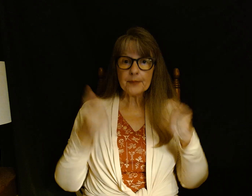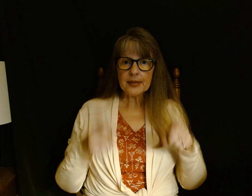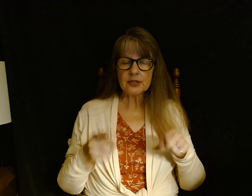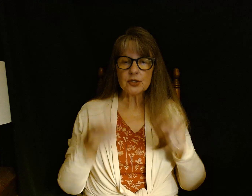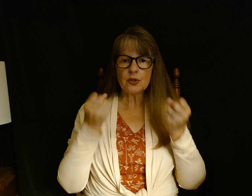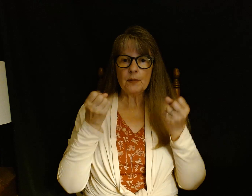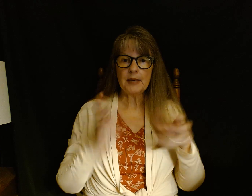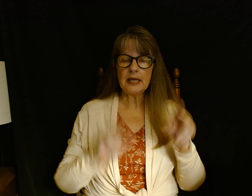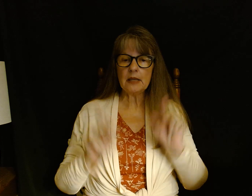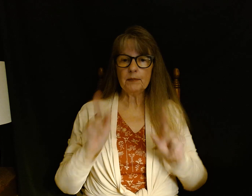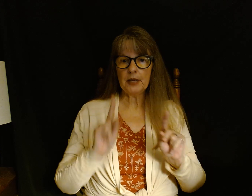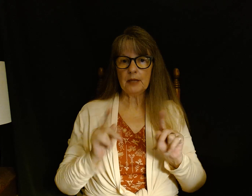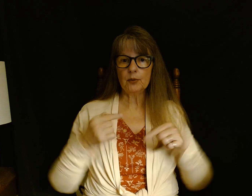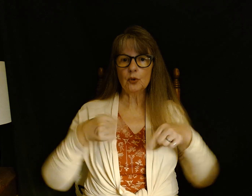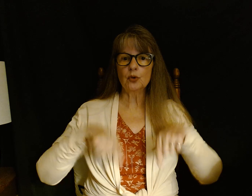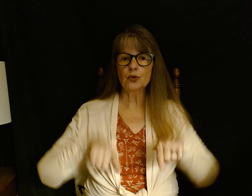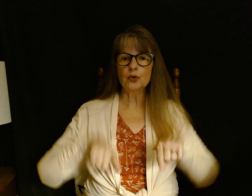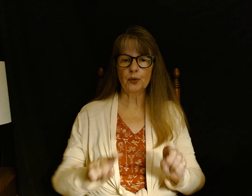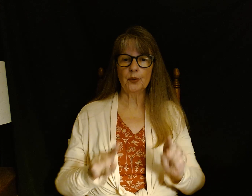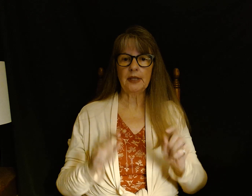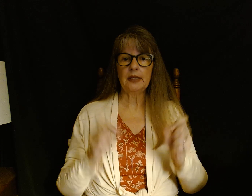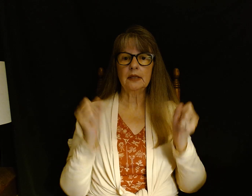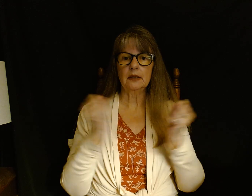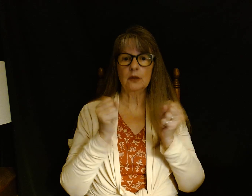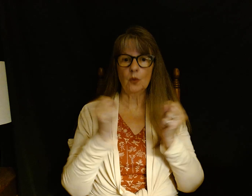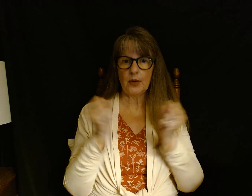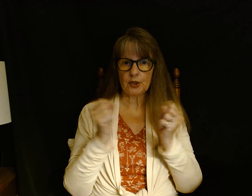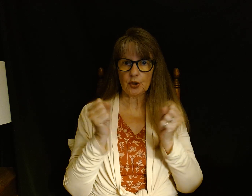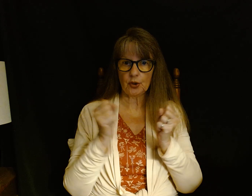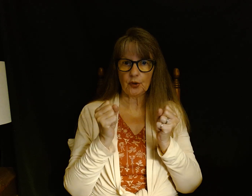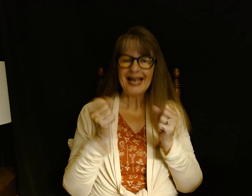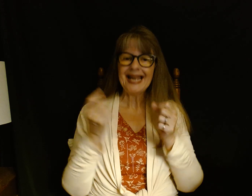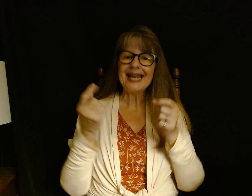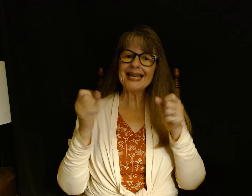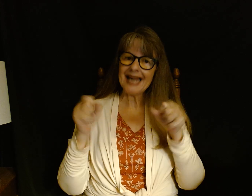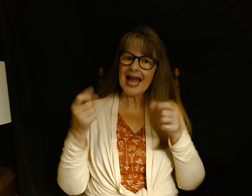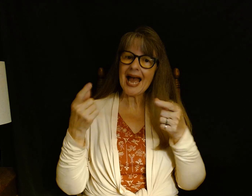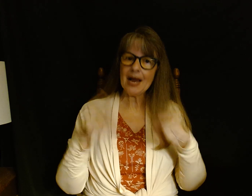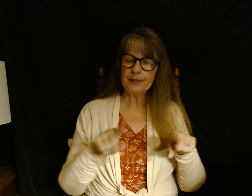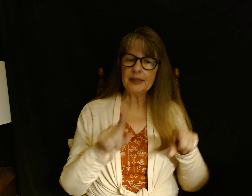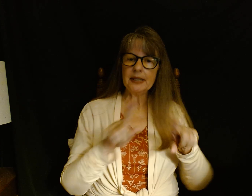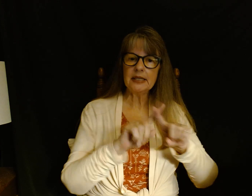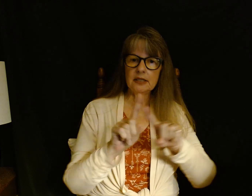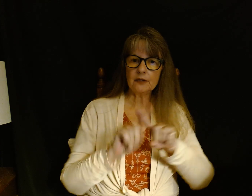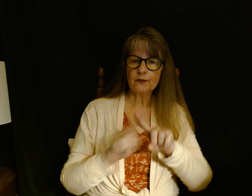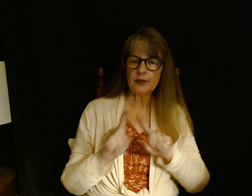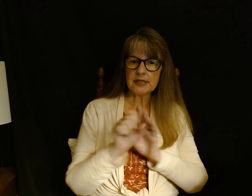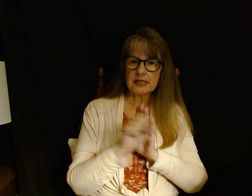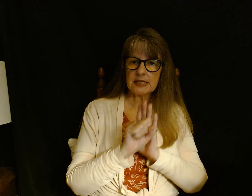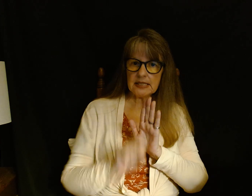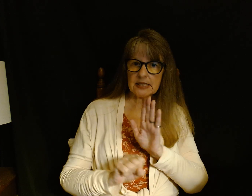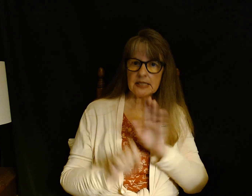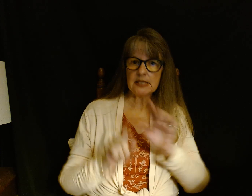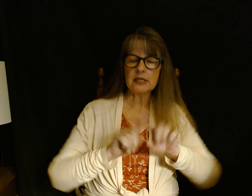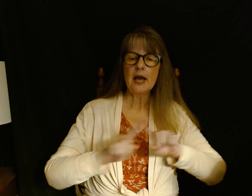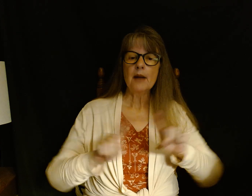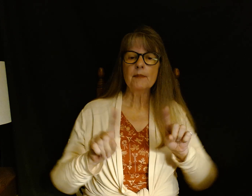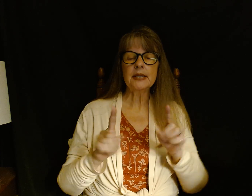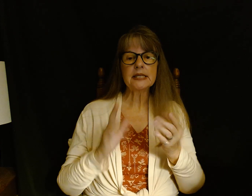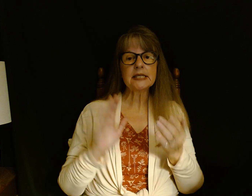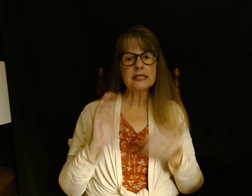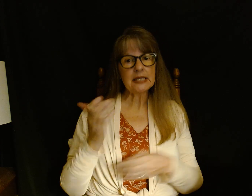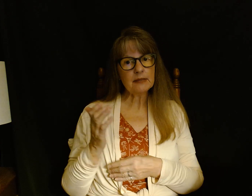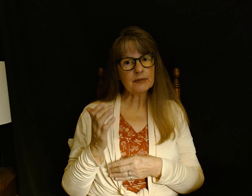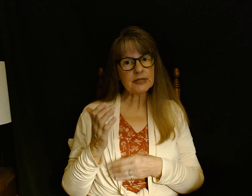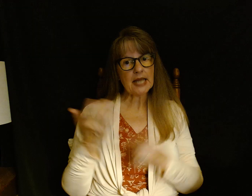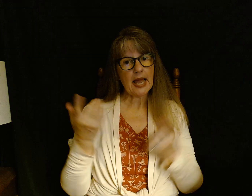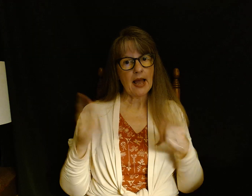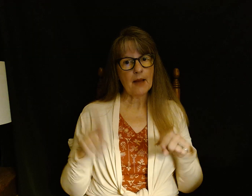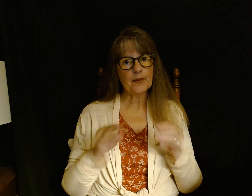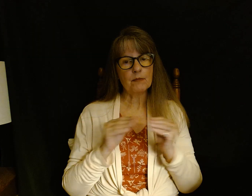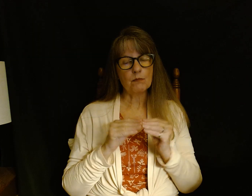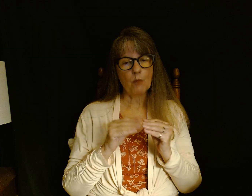happens to many people during the winter. It can happen in different seasons, but it seems to happen